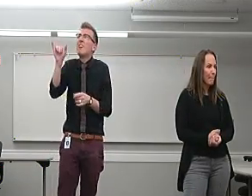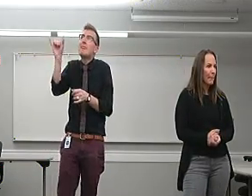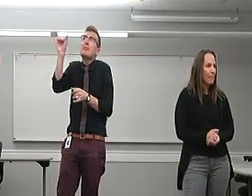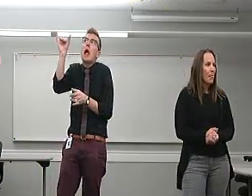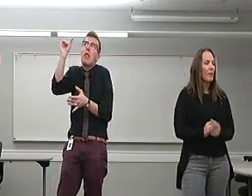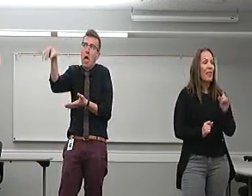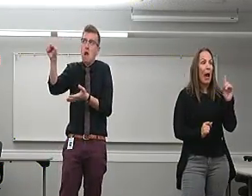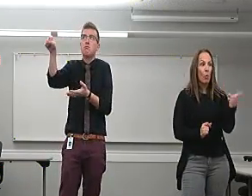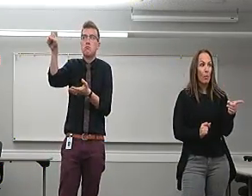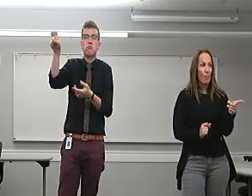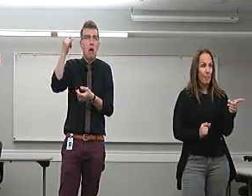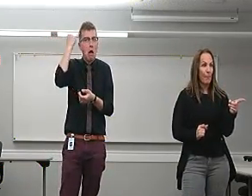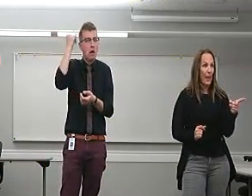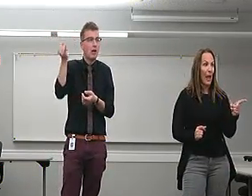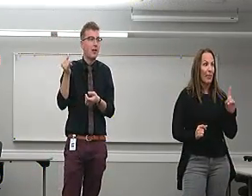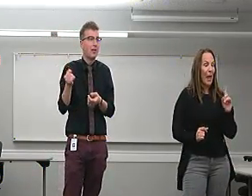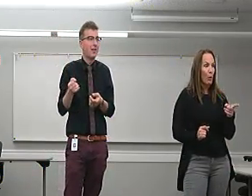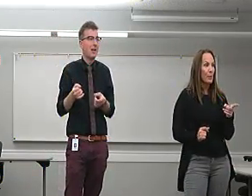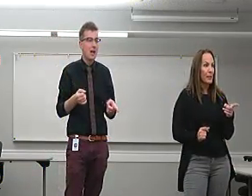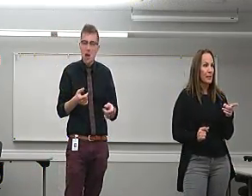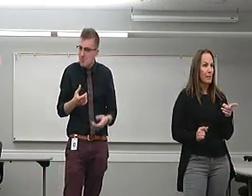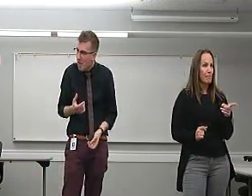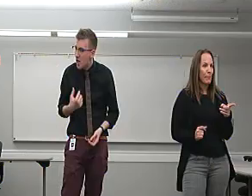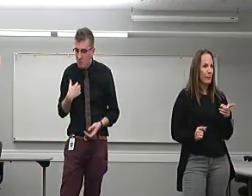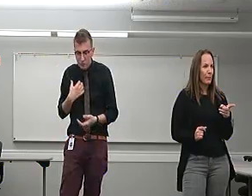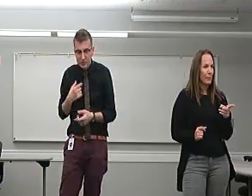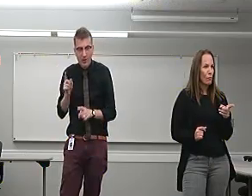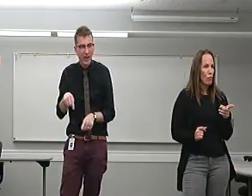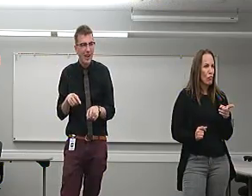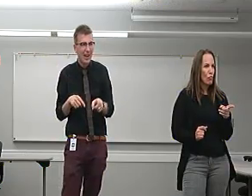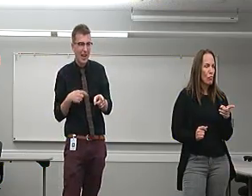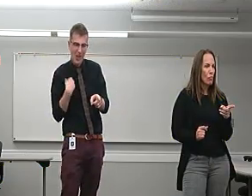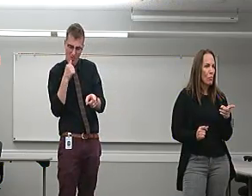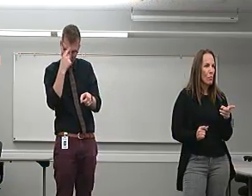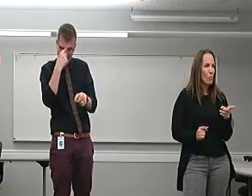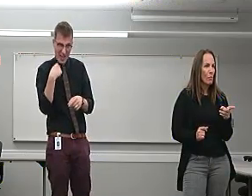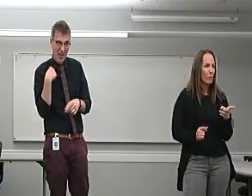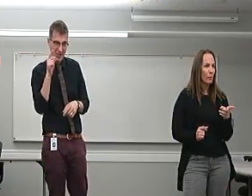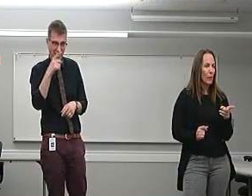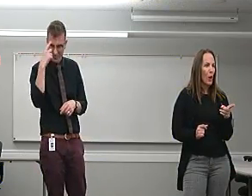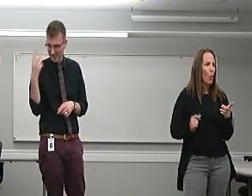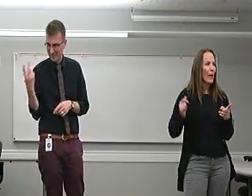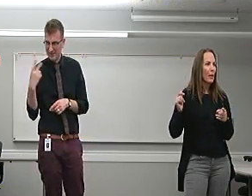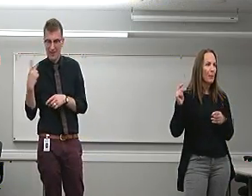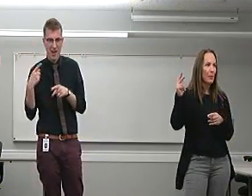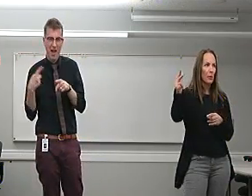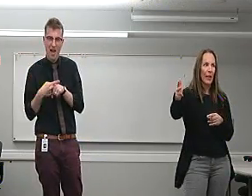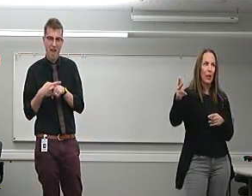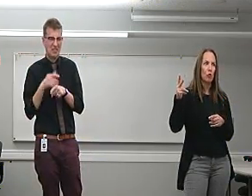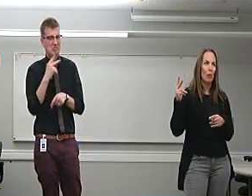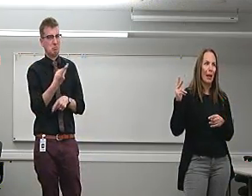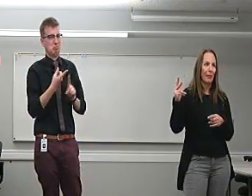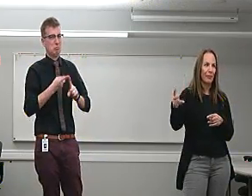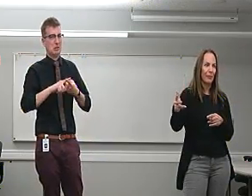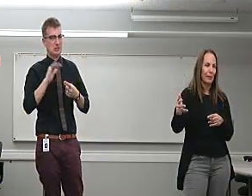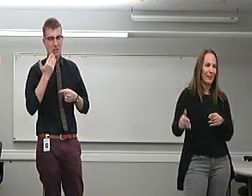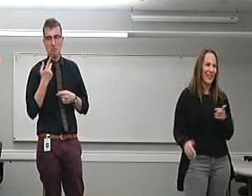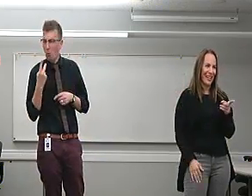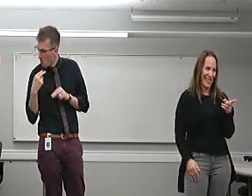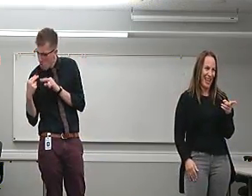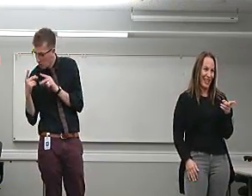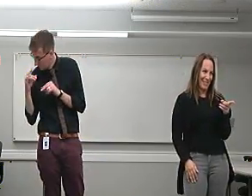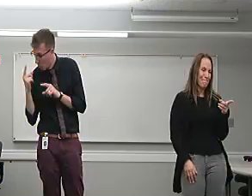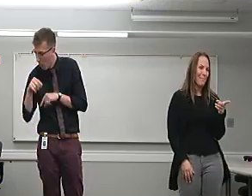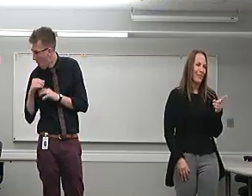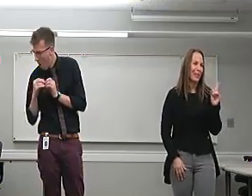that would I be. don't think I went. I think we both had a complete. We had people we drive. talked about going There. together.